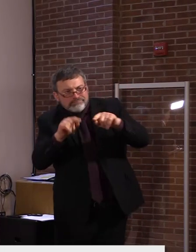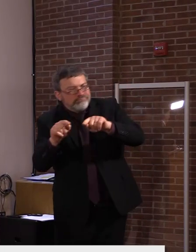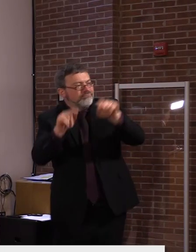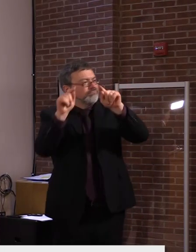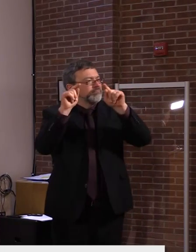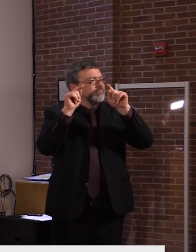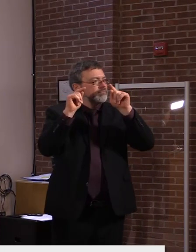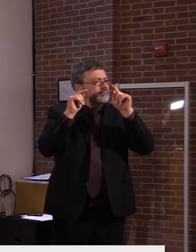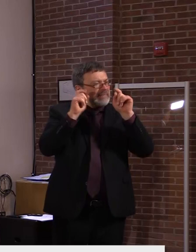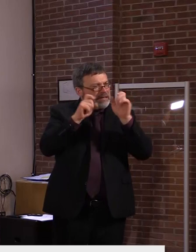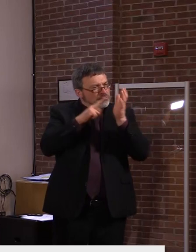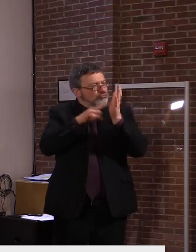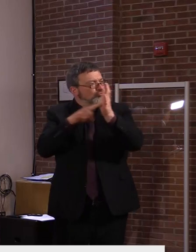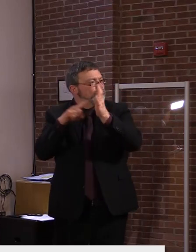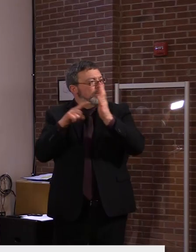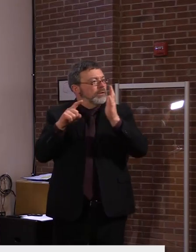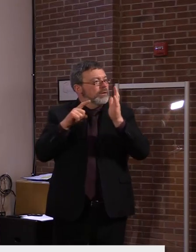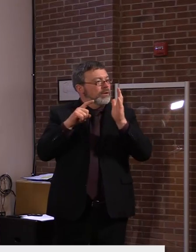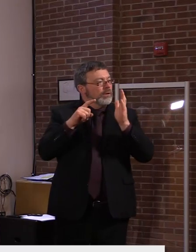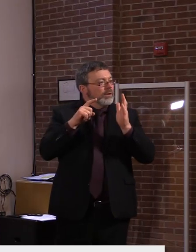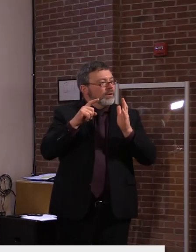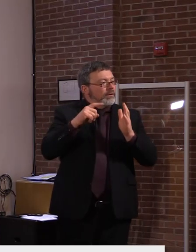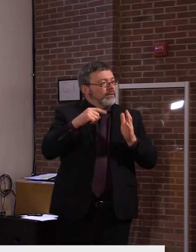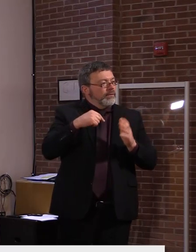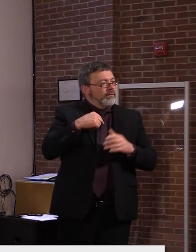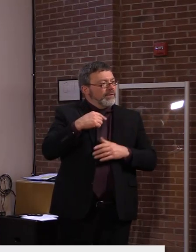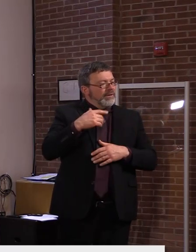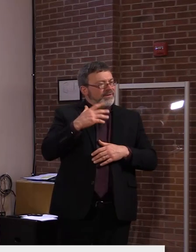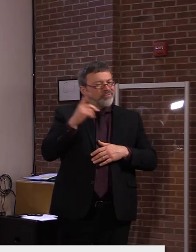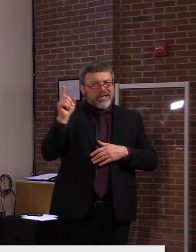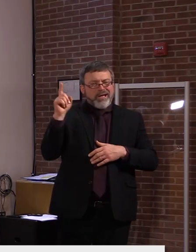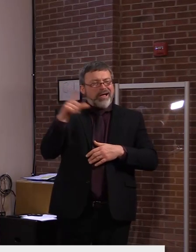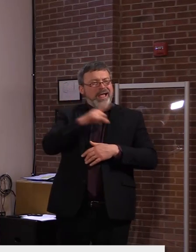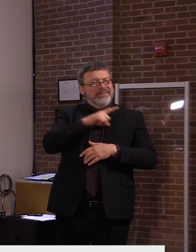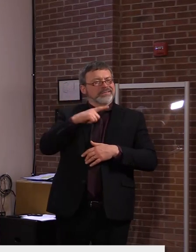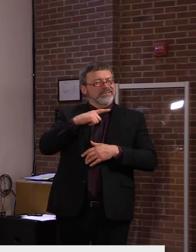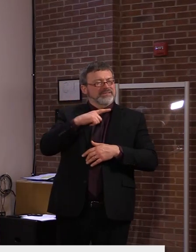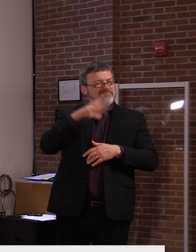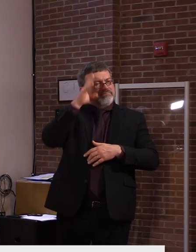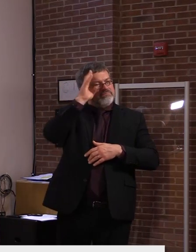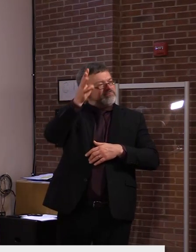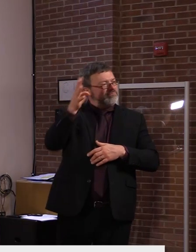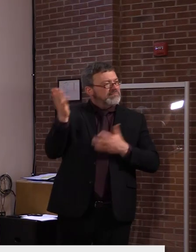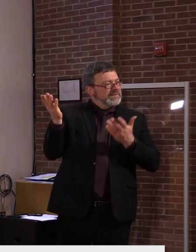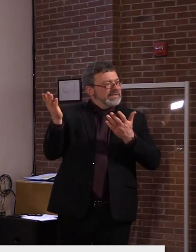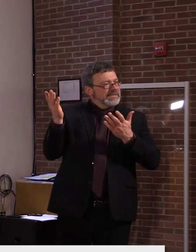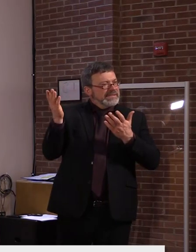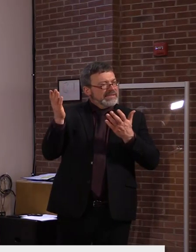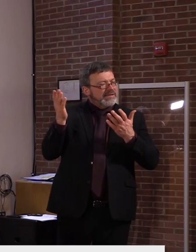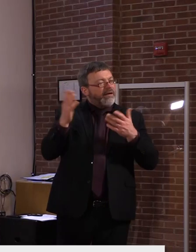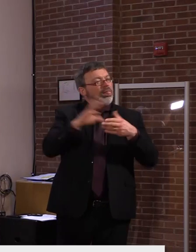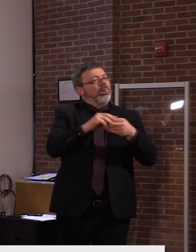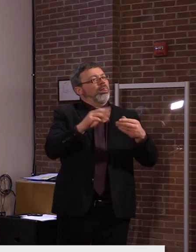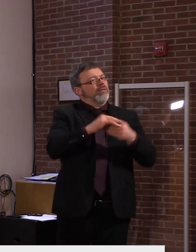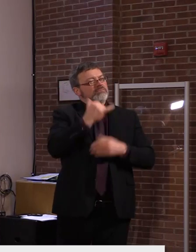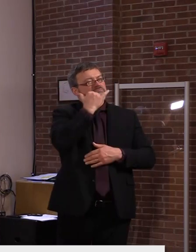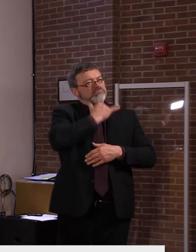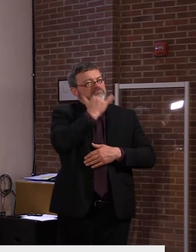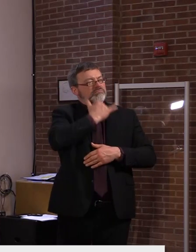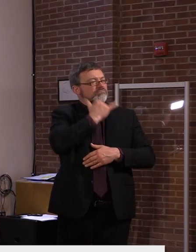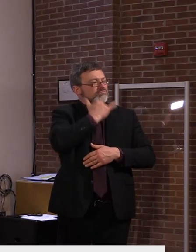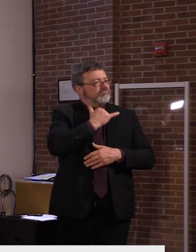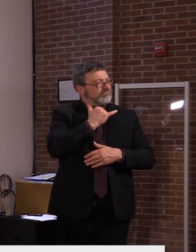legislators were miffed at being misled. I know Senator Dick Mazza was among those that was vocal about the